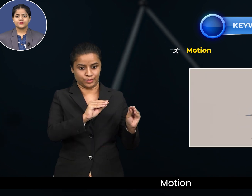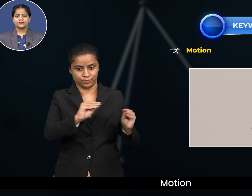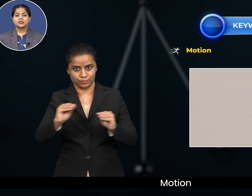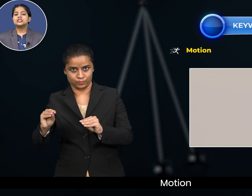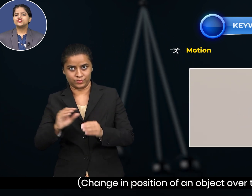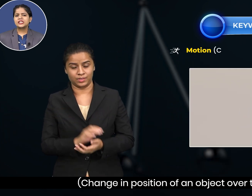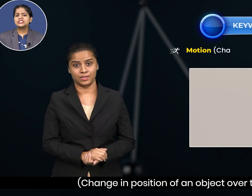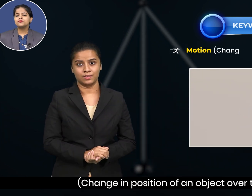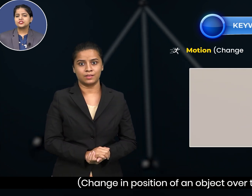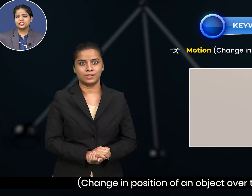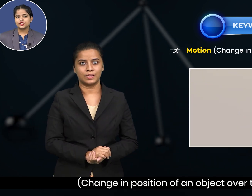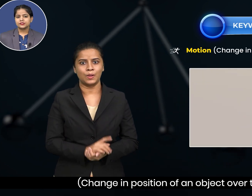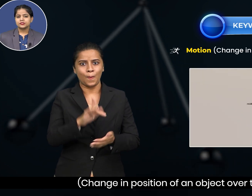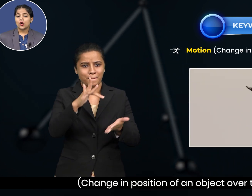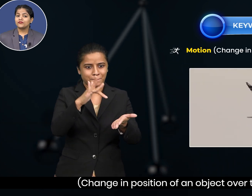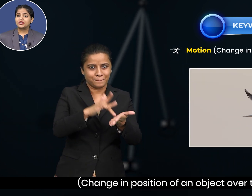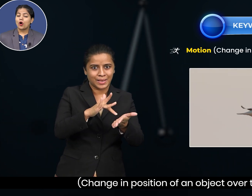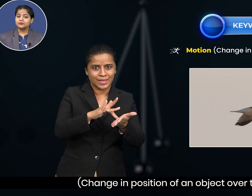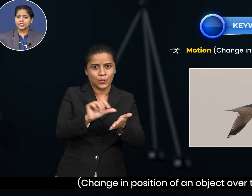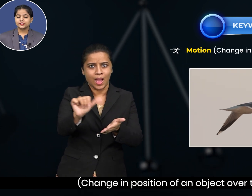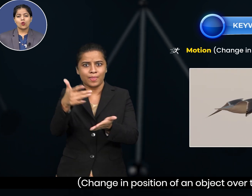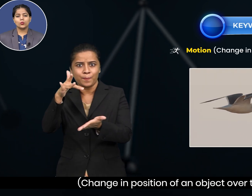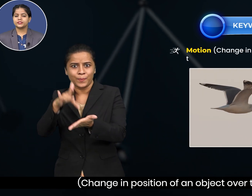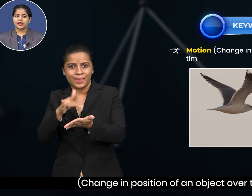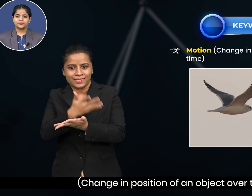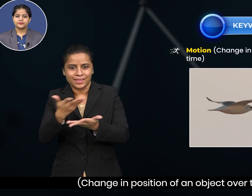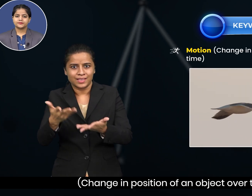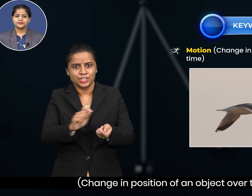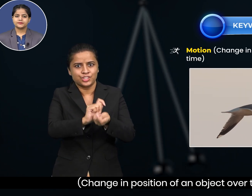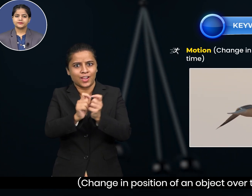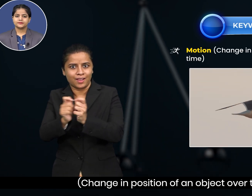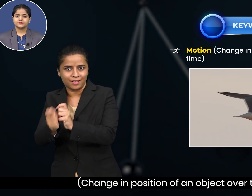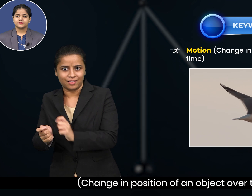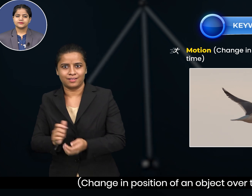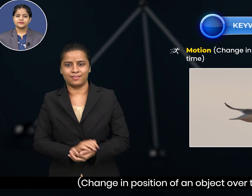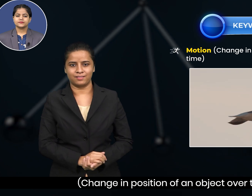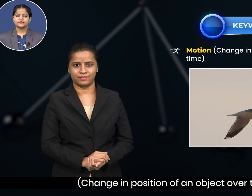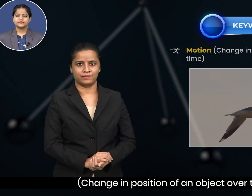Motion, change in position of an object over time.